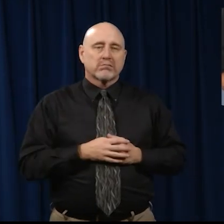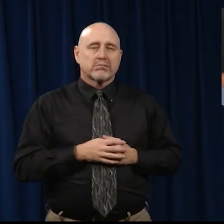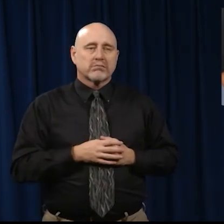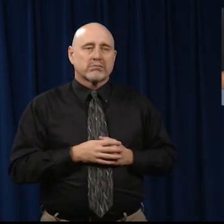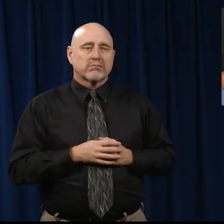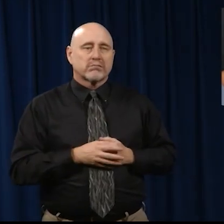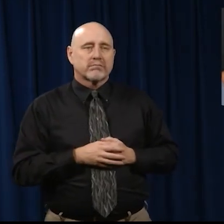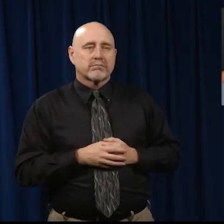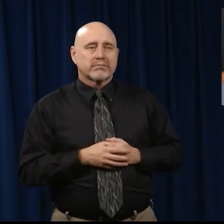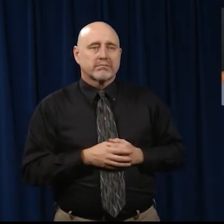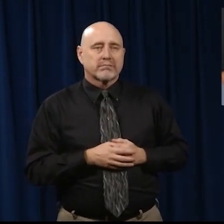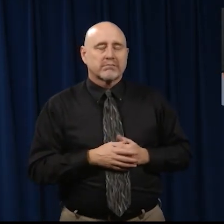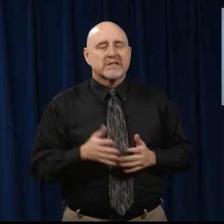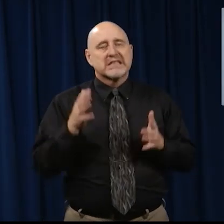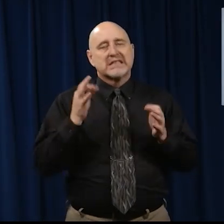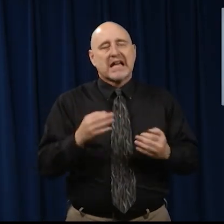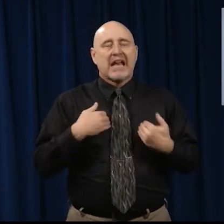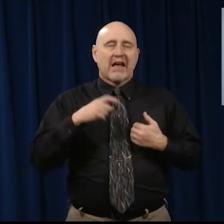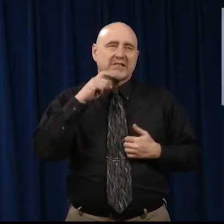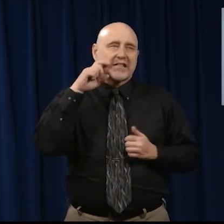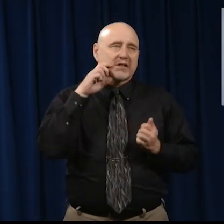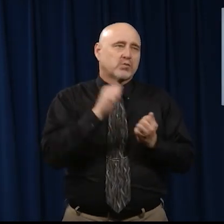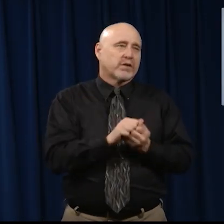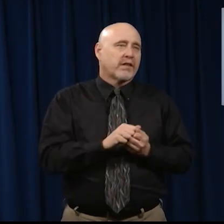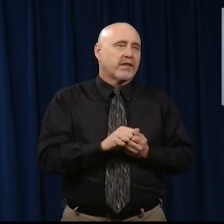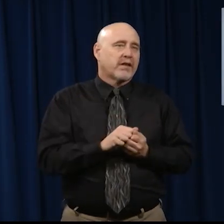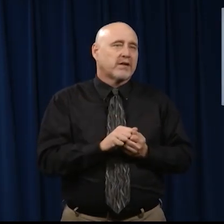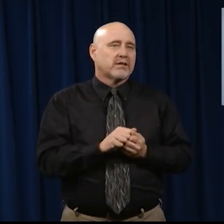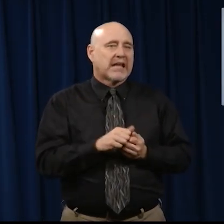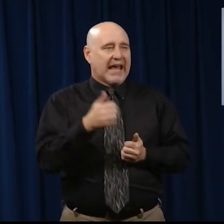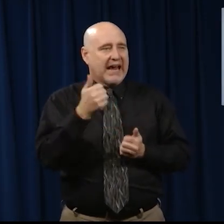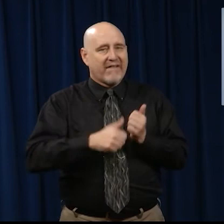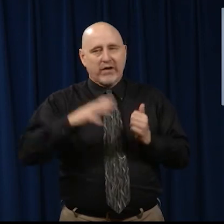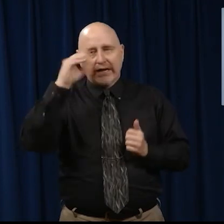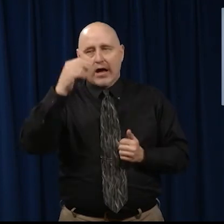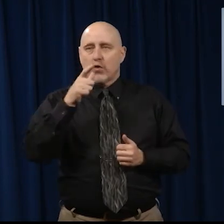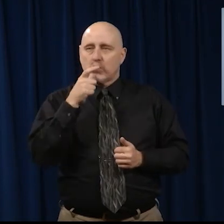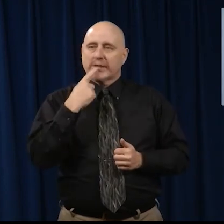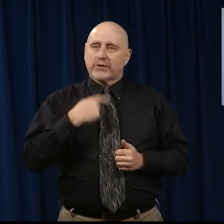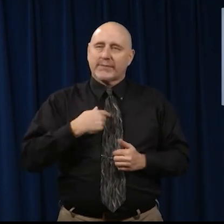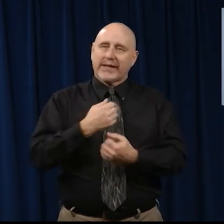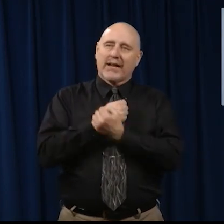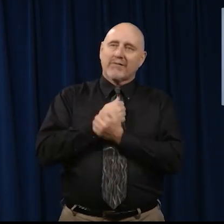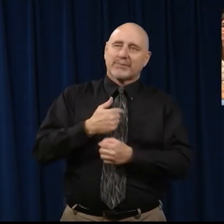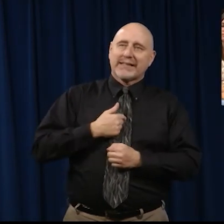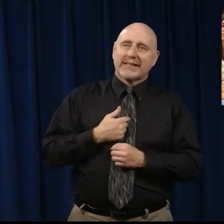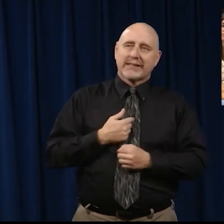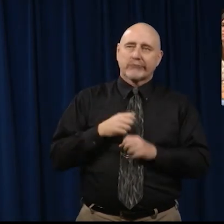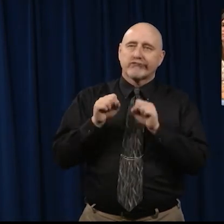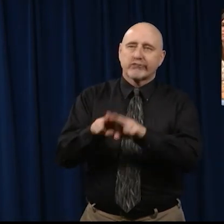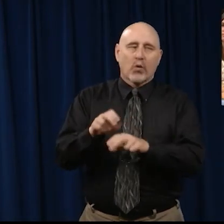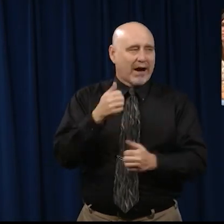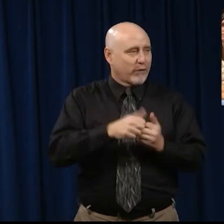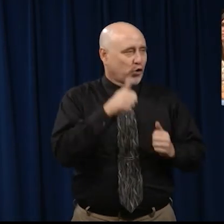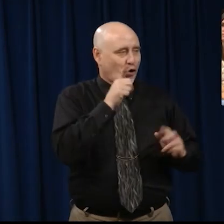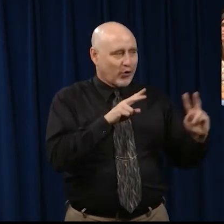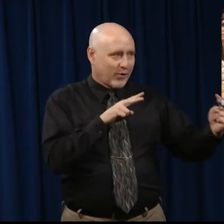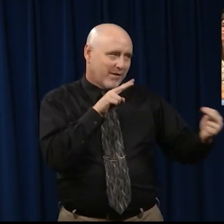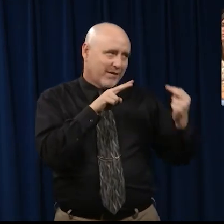4. You decide you're going to have sex with every guy that tells you that he loves you, or every girl that looks